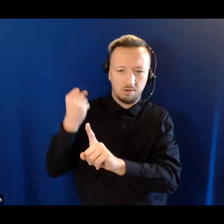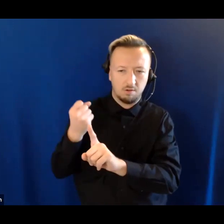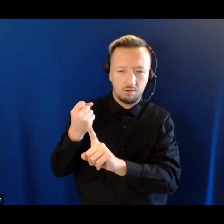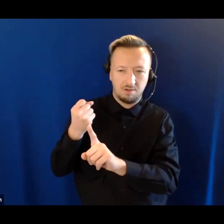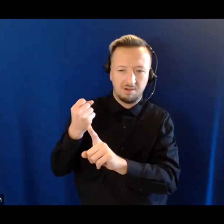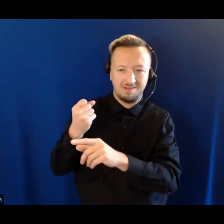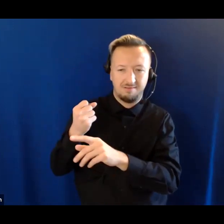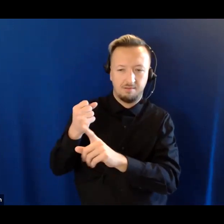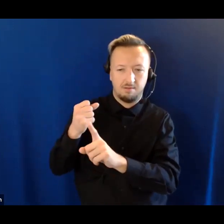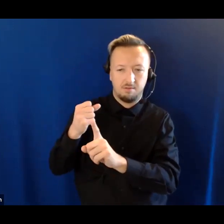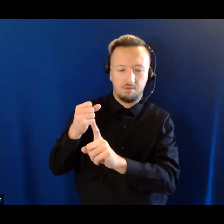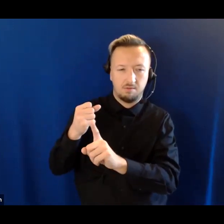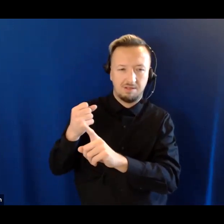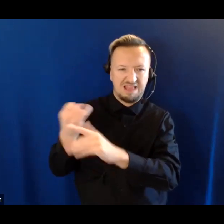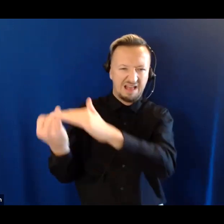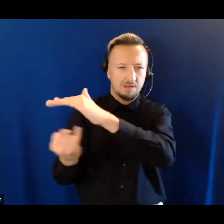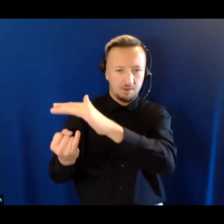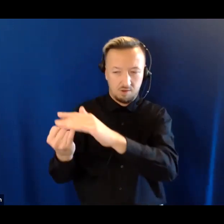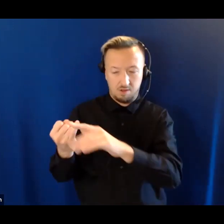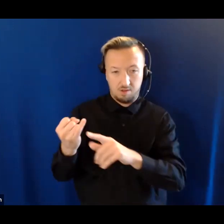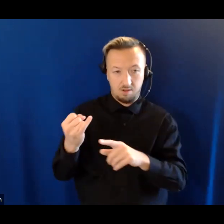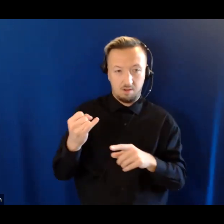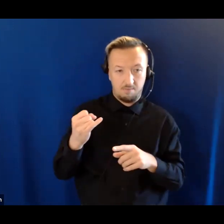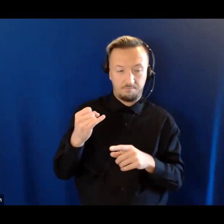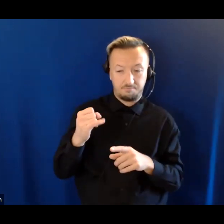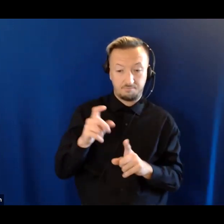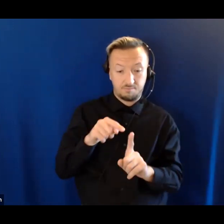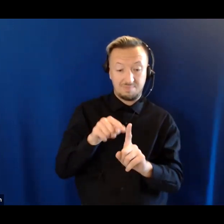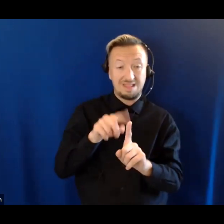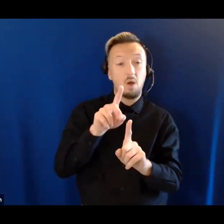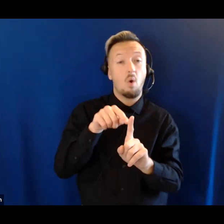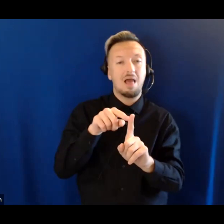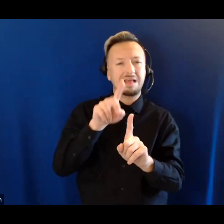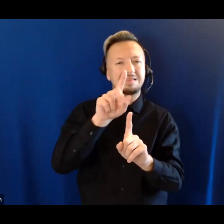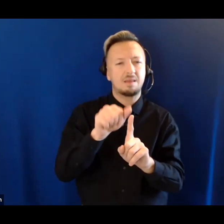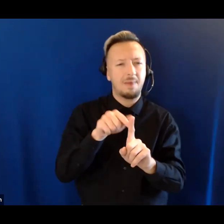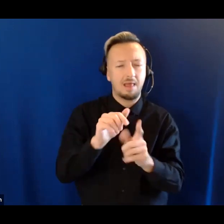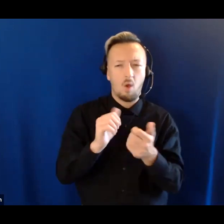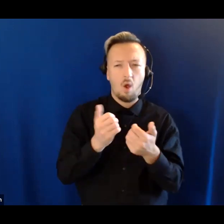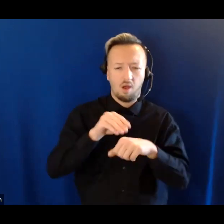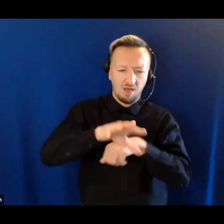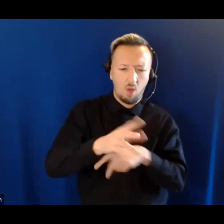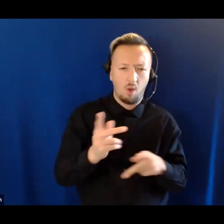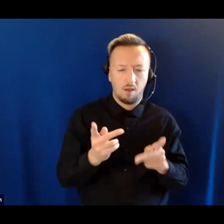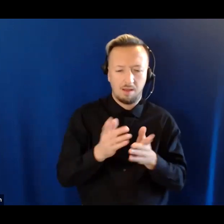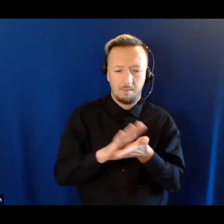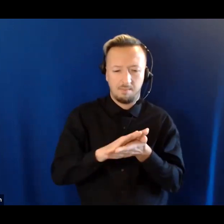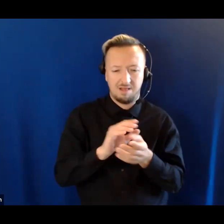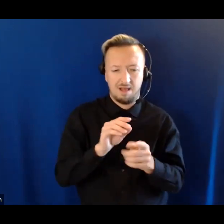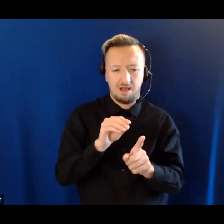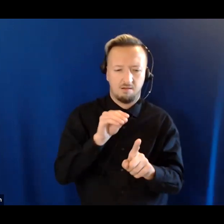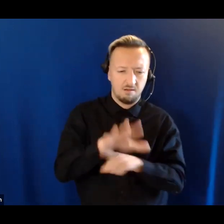So when I think about what creates and exacerbates disability, it's also important to note that those are the same things